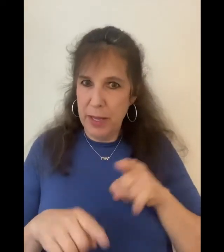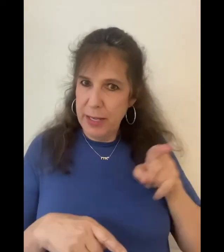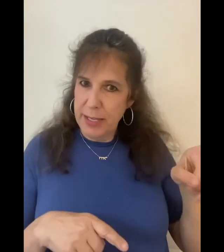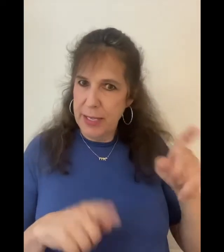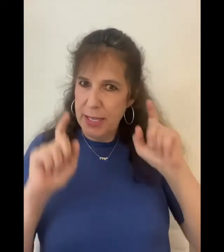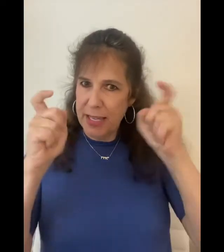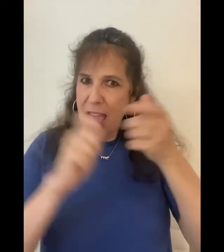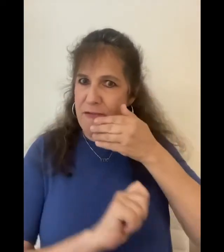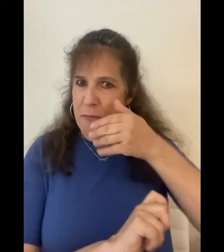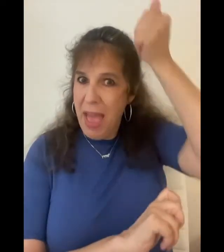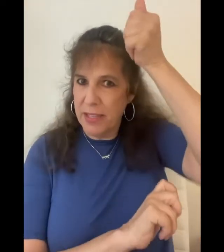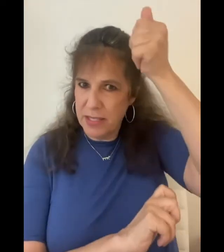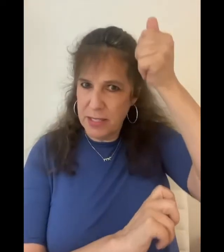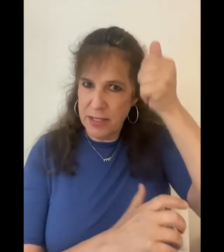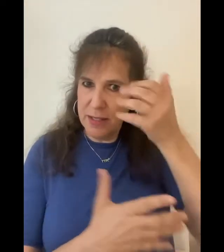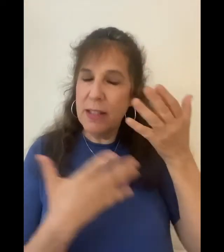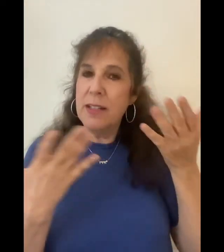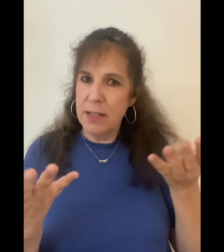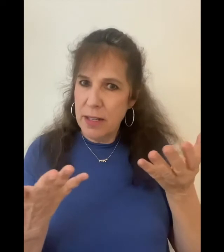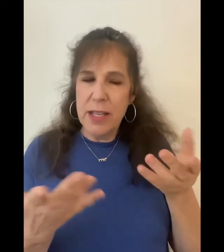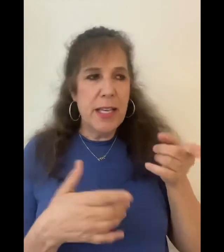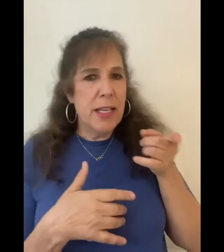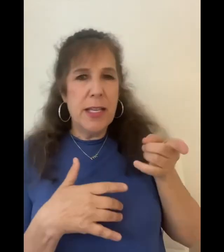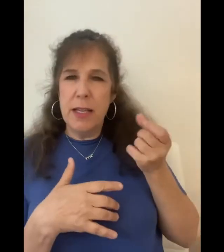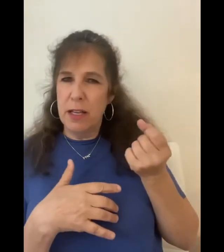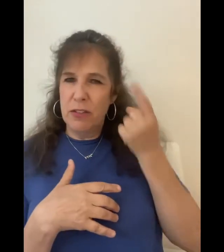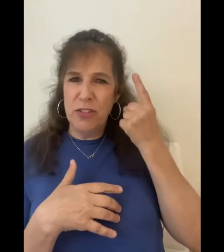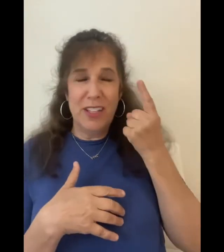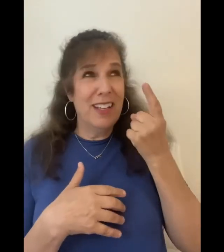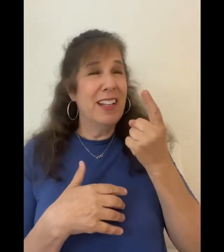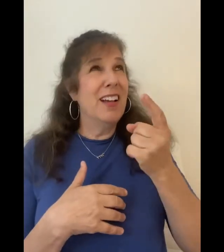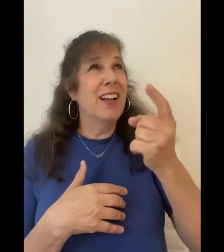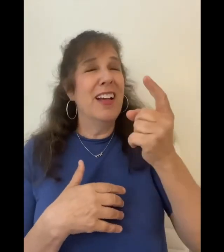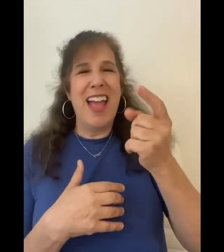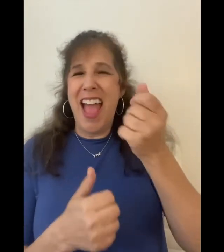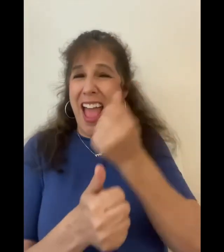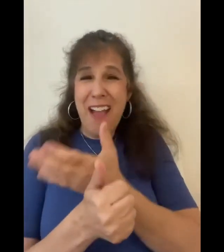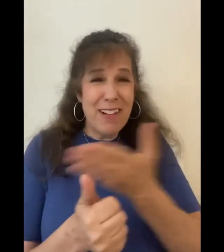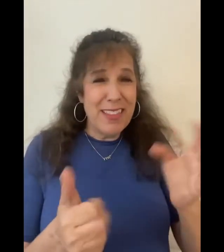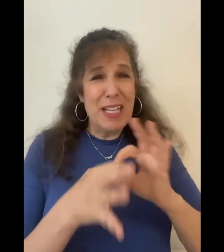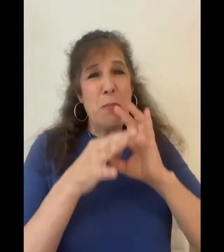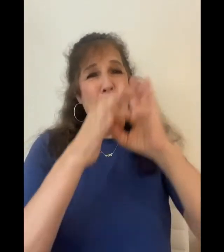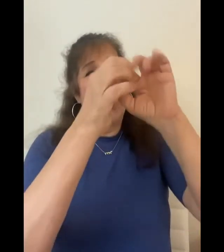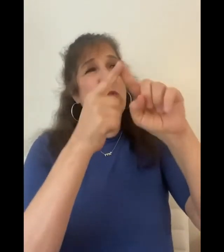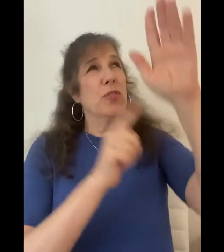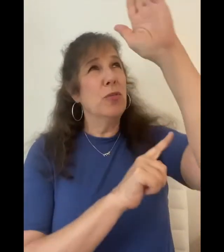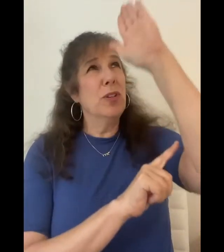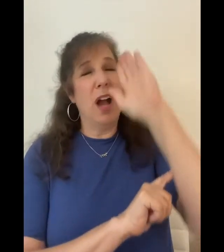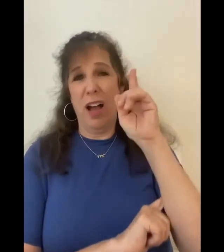means you really understand that it's all there, everything is his, and the best belongs to him? That means